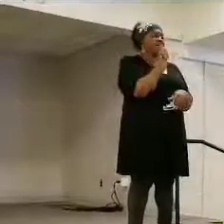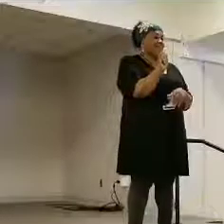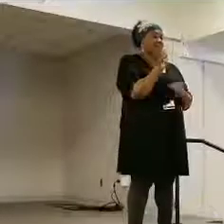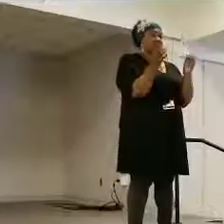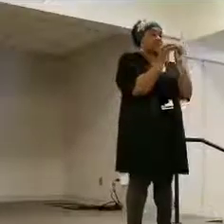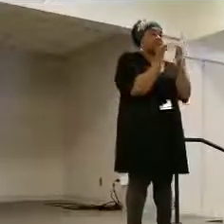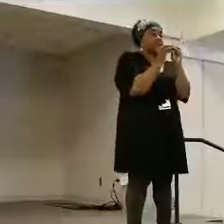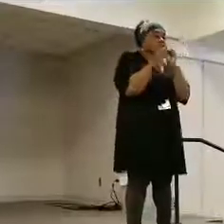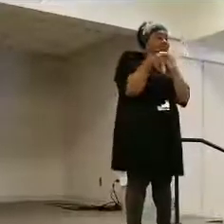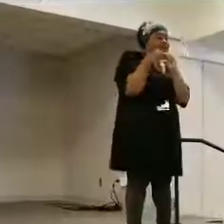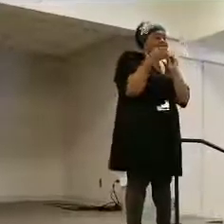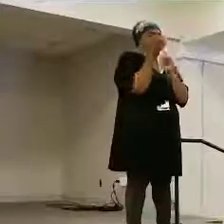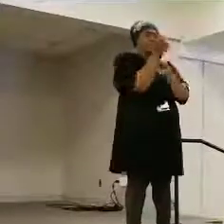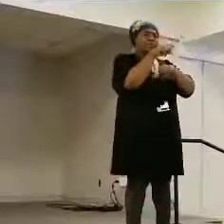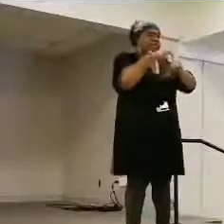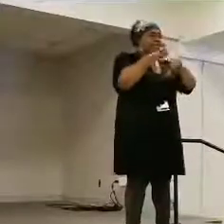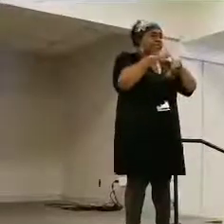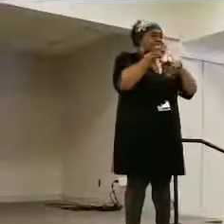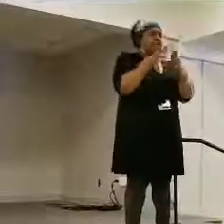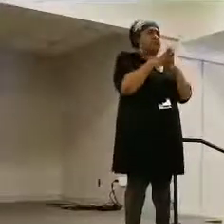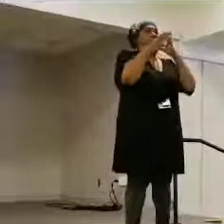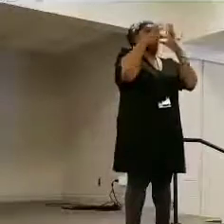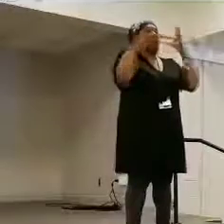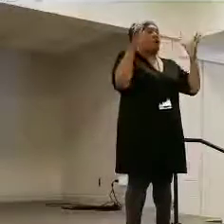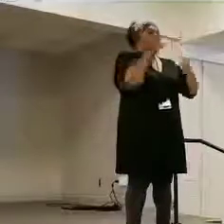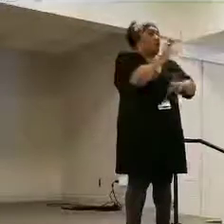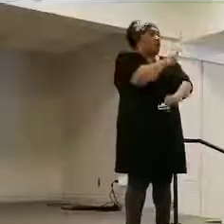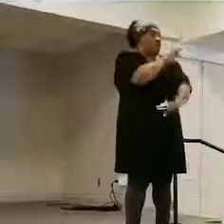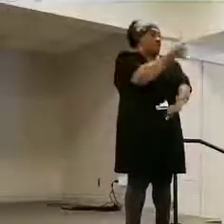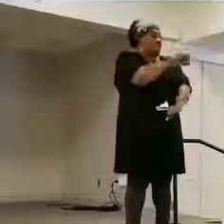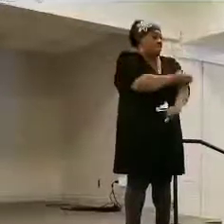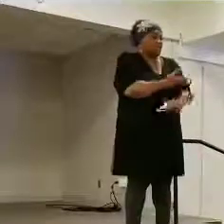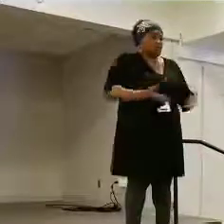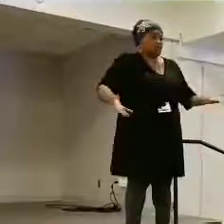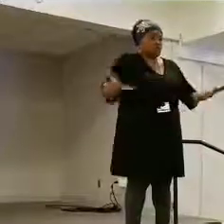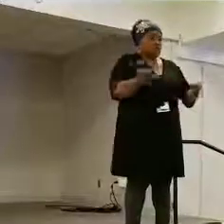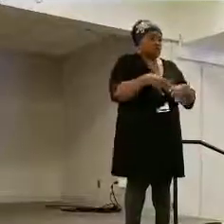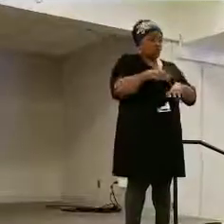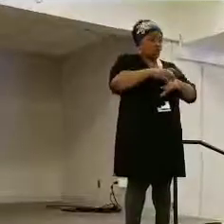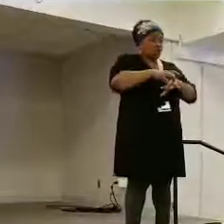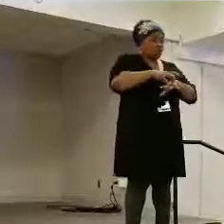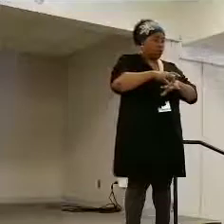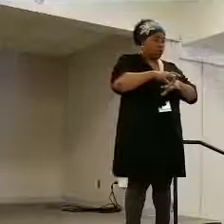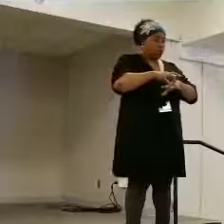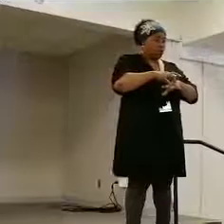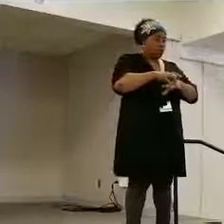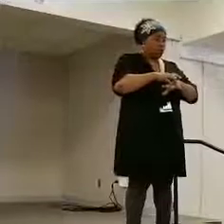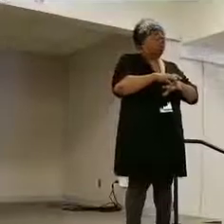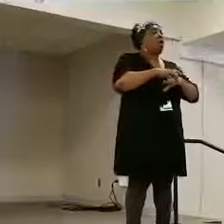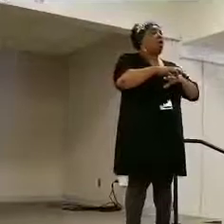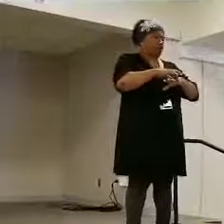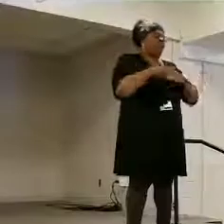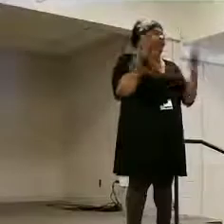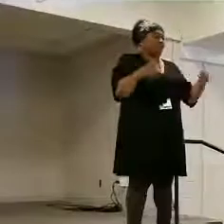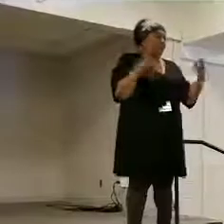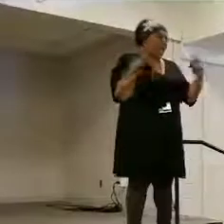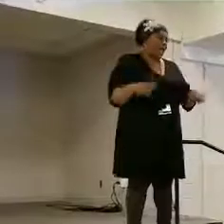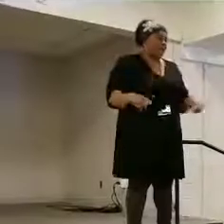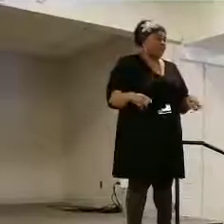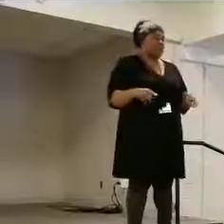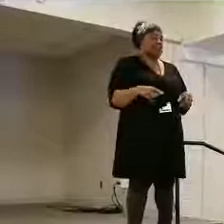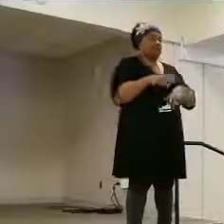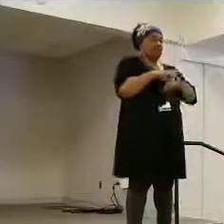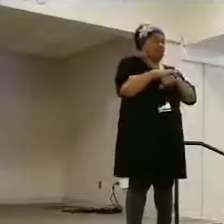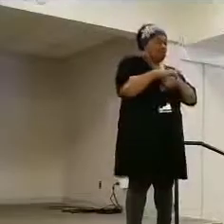Furthermore, anytime there is excess energy within the Earth's crust, earthquakes can occur. Earthquakes